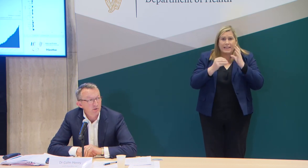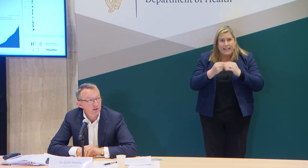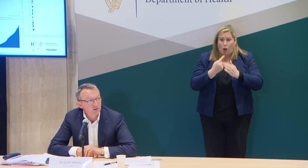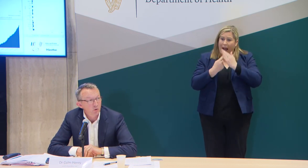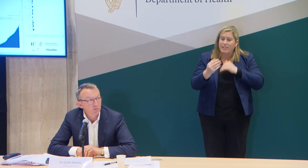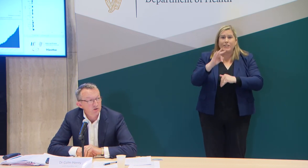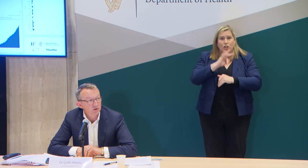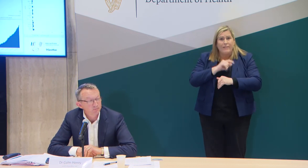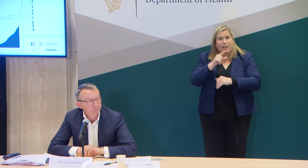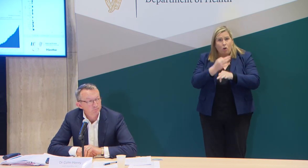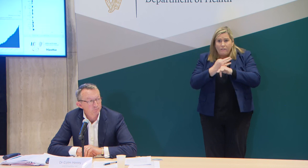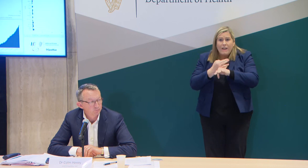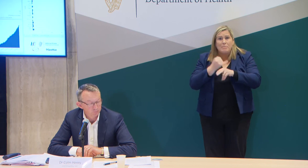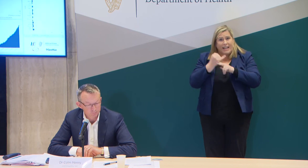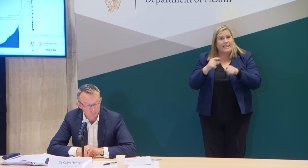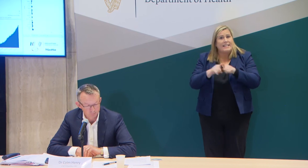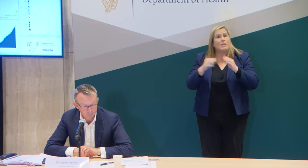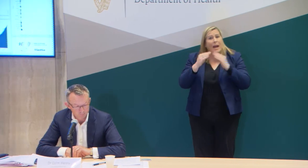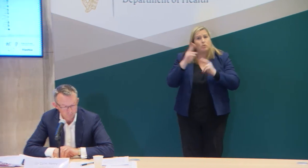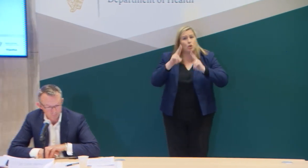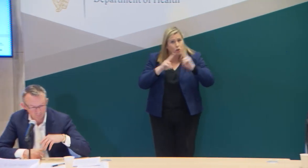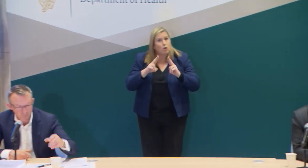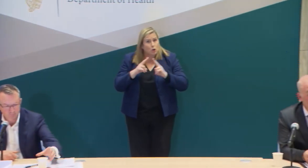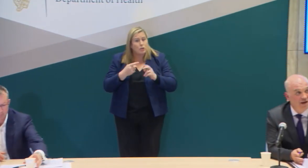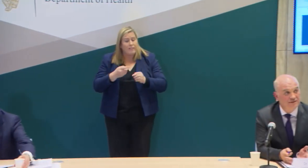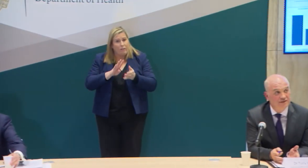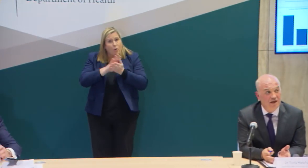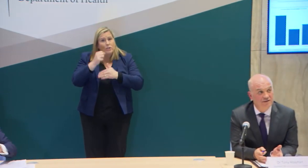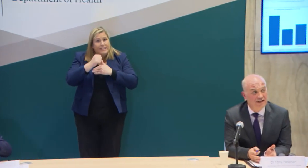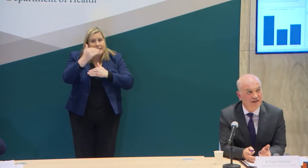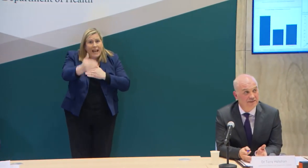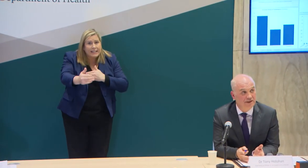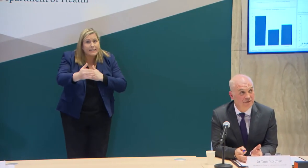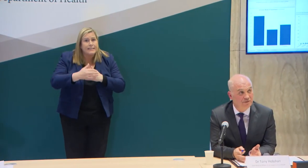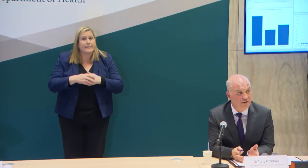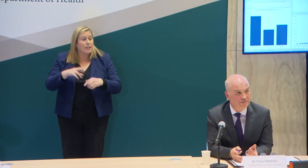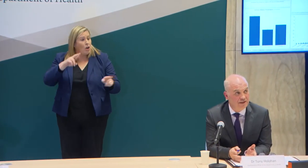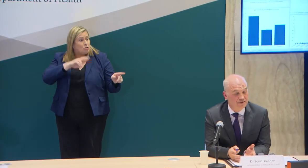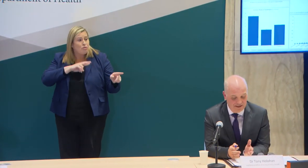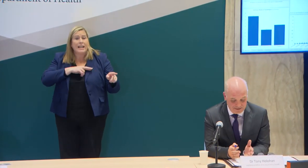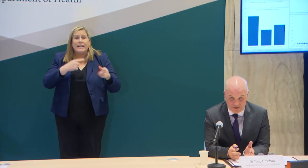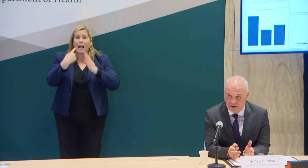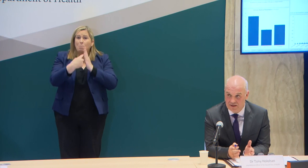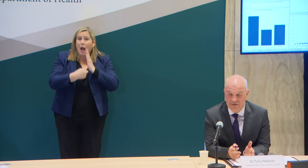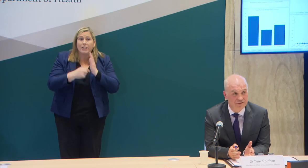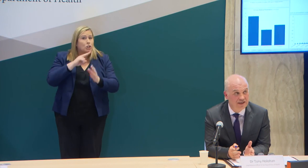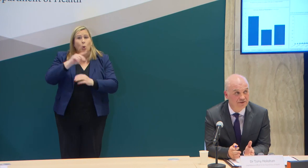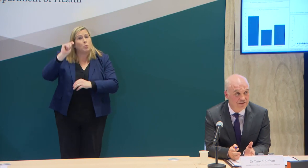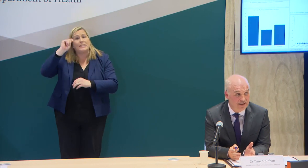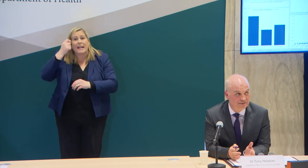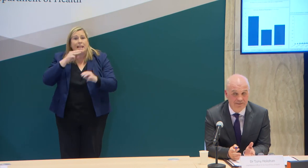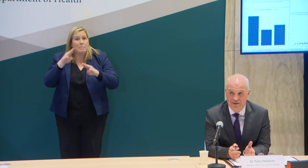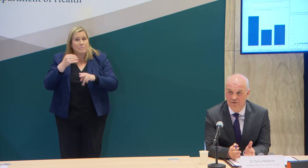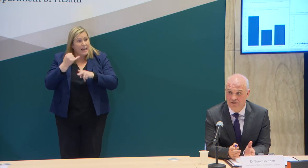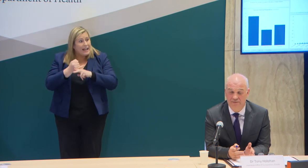family members. That's the core message. I mean, I should point out that in many jurisdictions, it is policy to not test anybody in those circumstances. It is still our clear intention